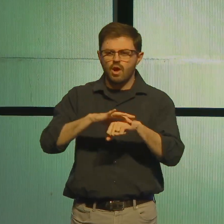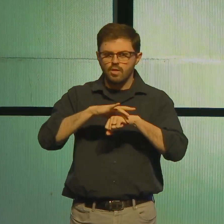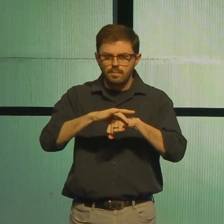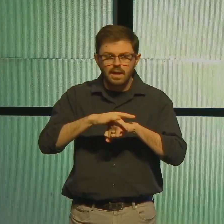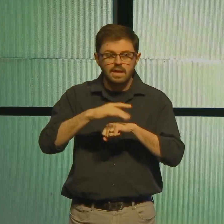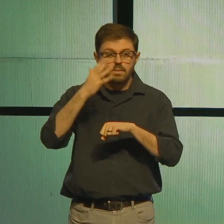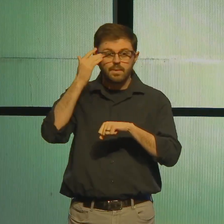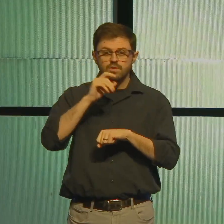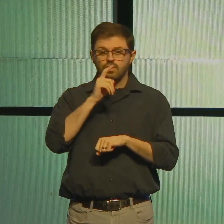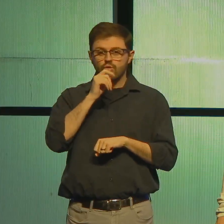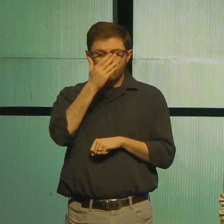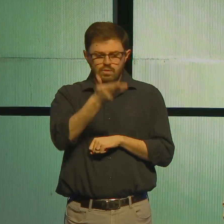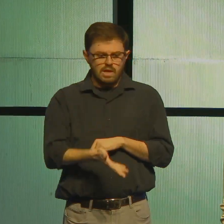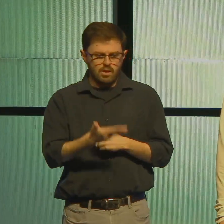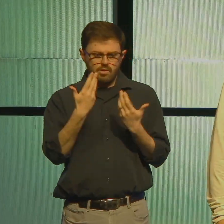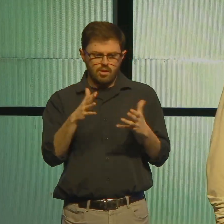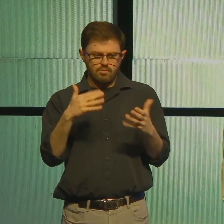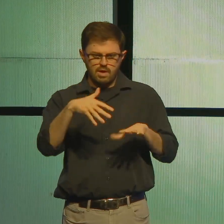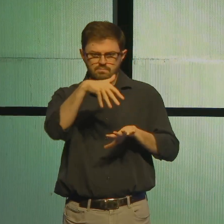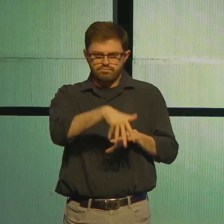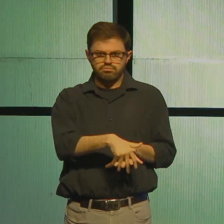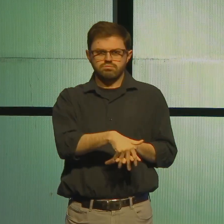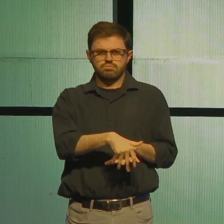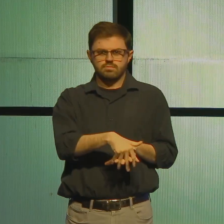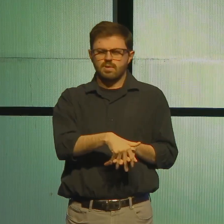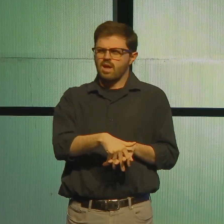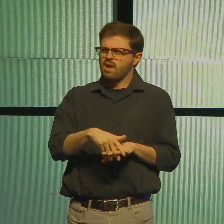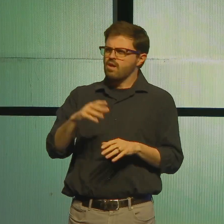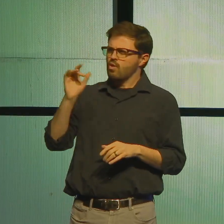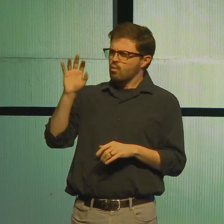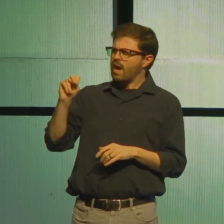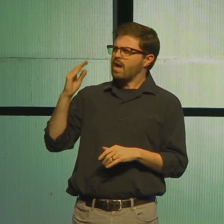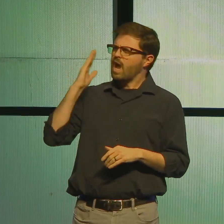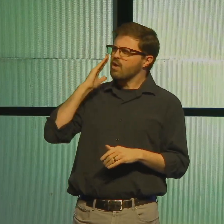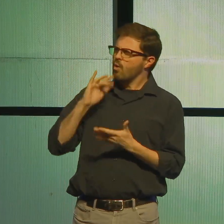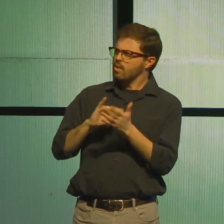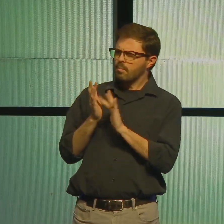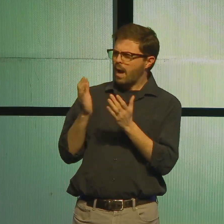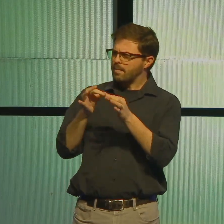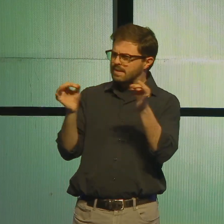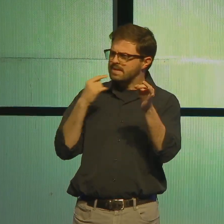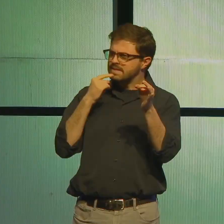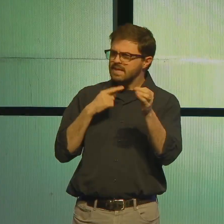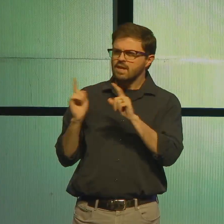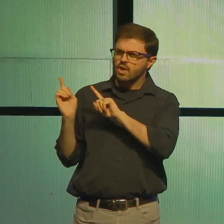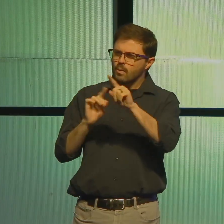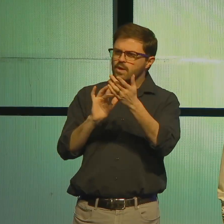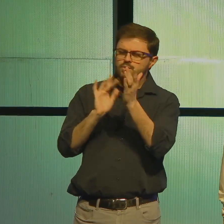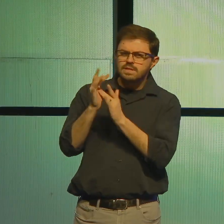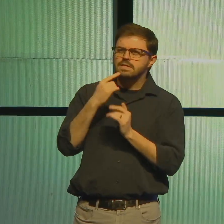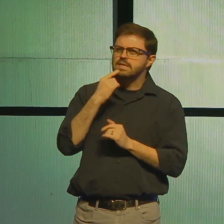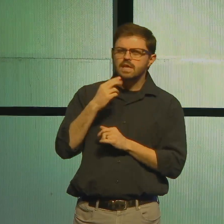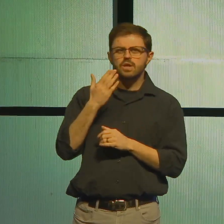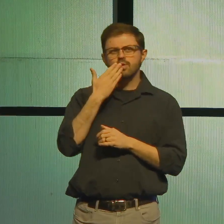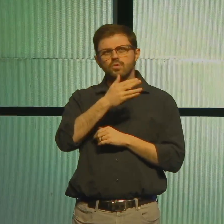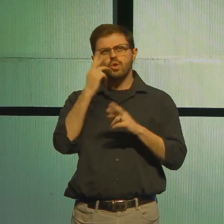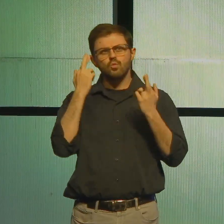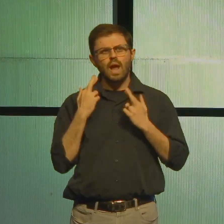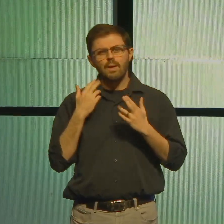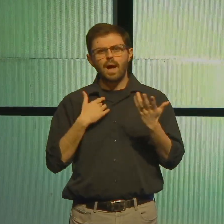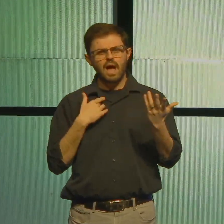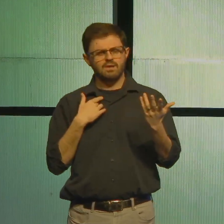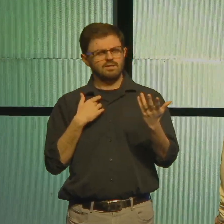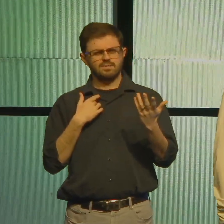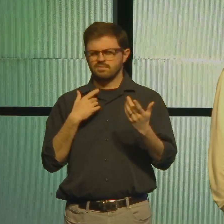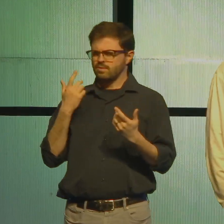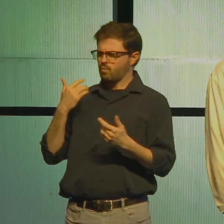are. And you'd say, oh, but Ryan, I know the Bible verse. They came up to Jesus and they said, good rabbi. And Jesus said, why